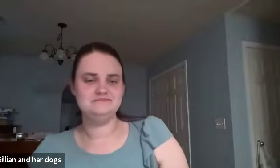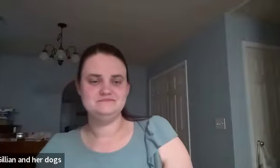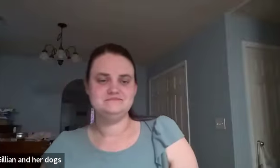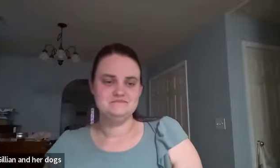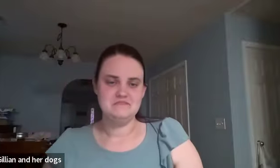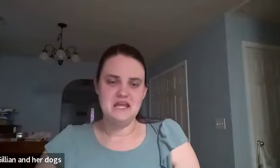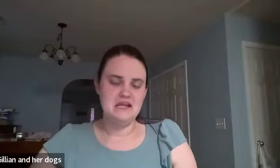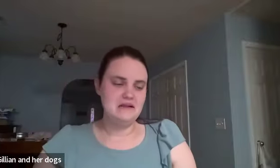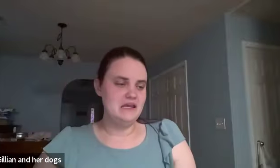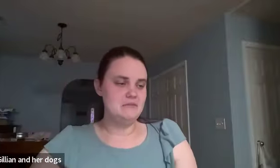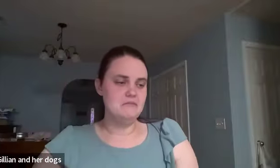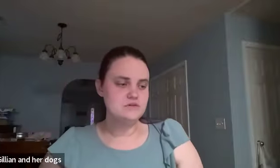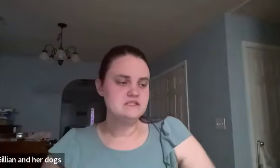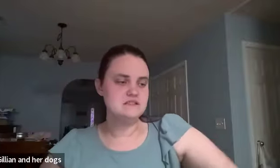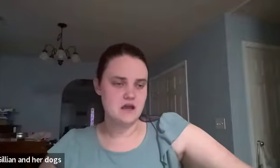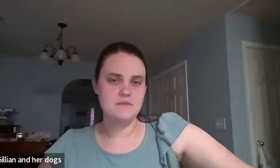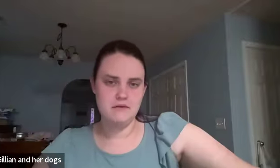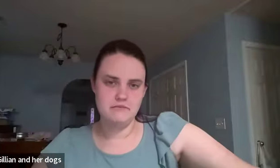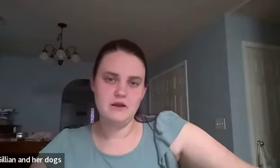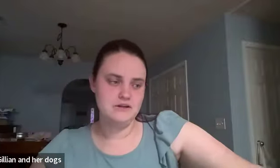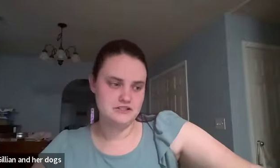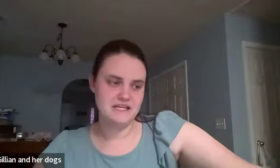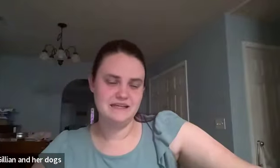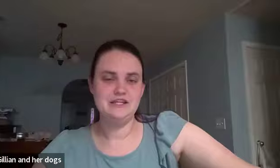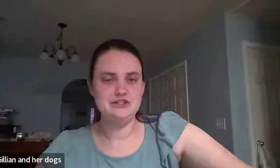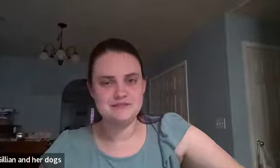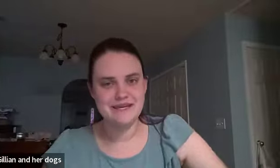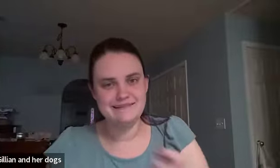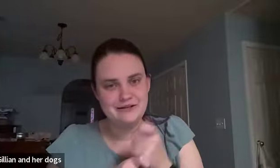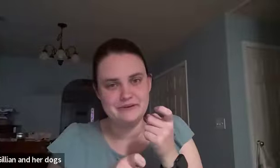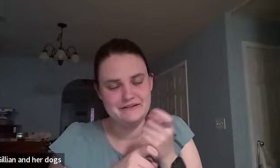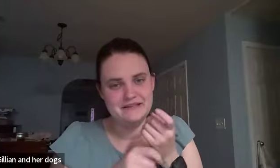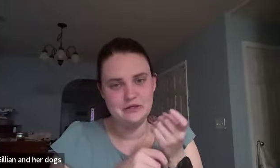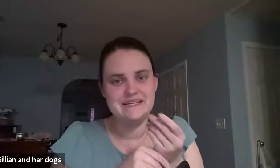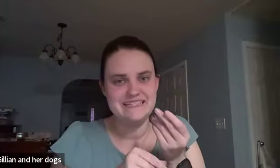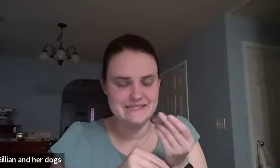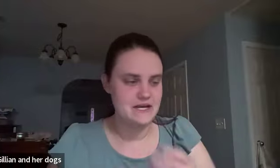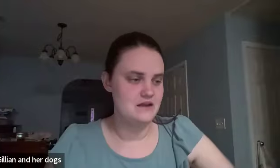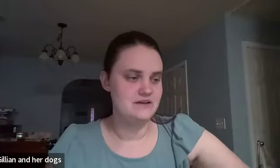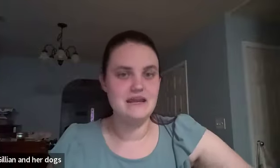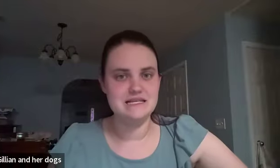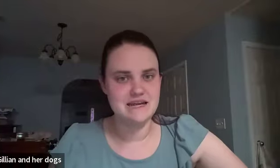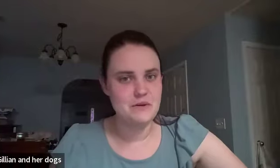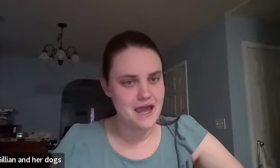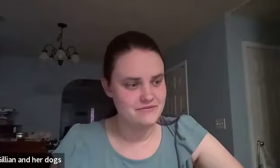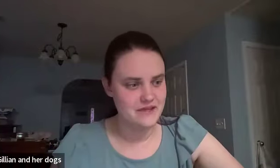Um, and again, most of the time they're understanding. You just may get a little bit teasement out of it, and it's never a bad